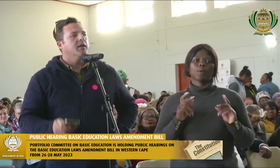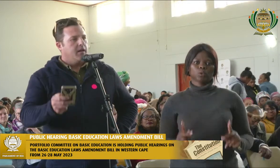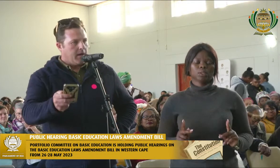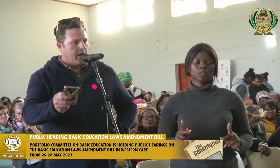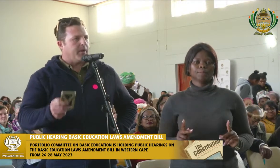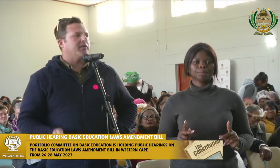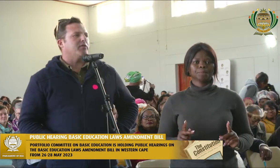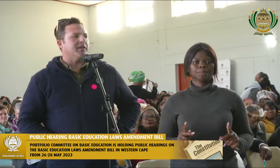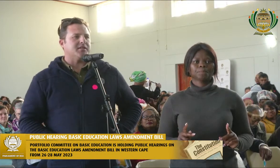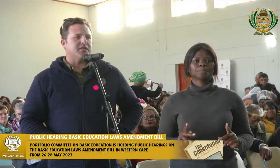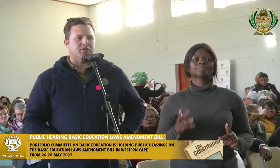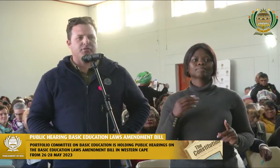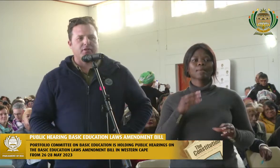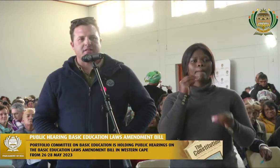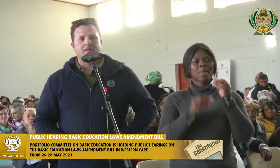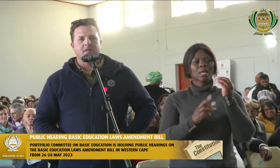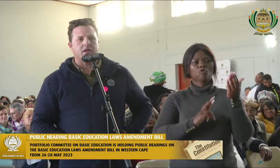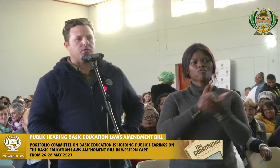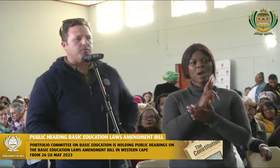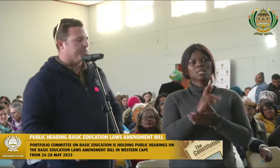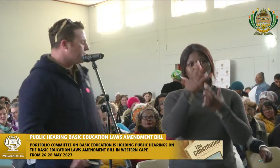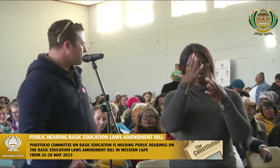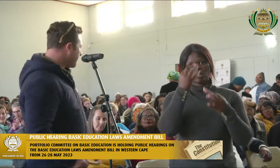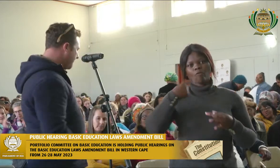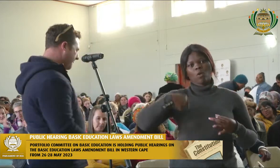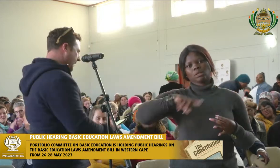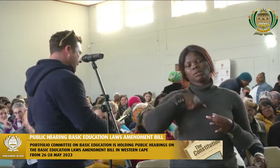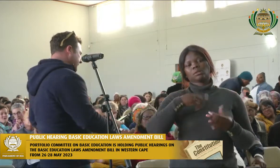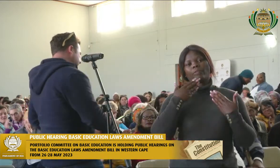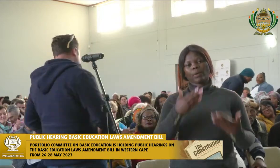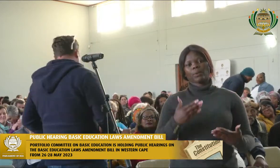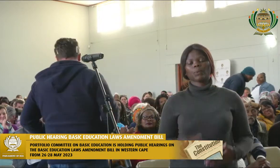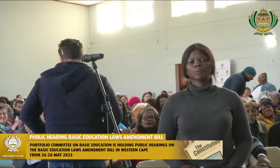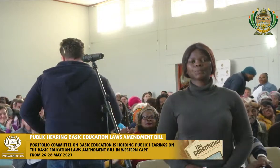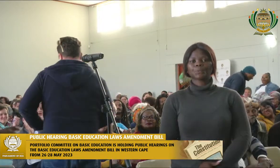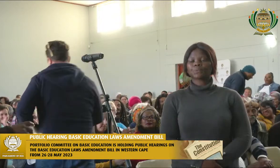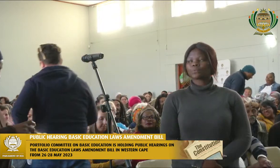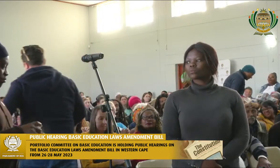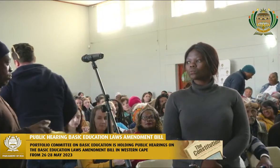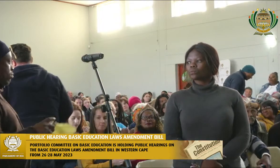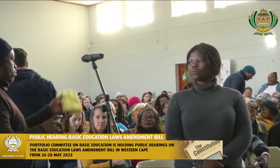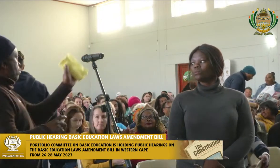opportunity and make the right decisions for us. Thank you.